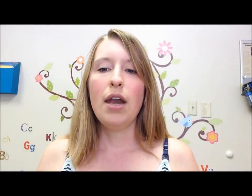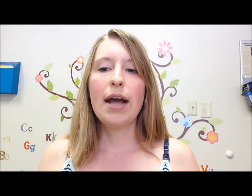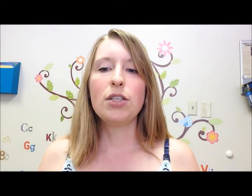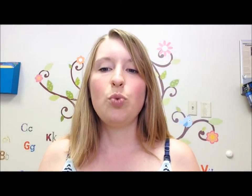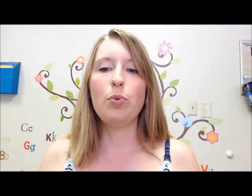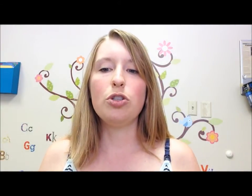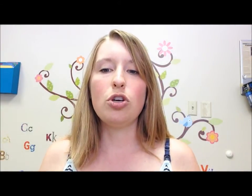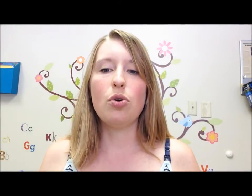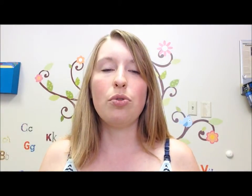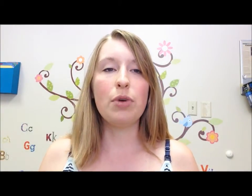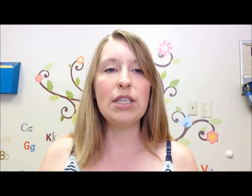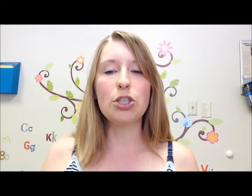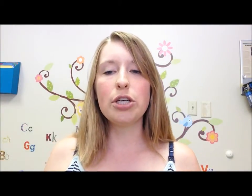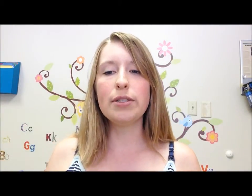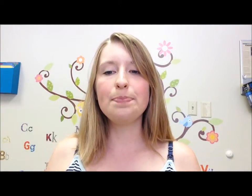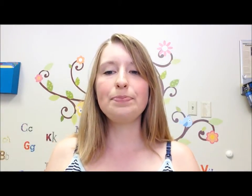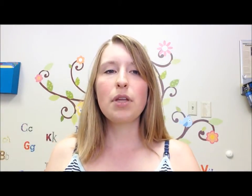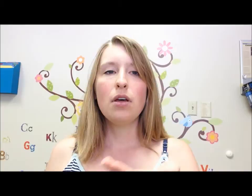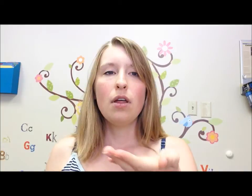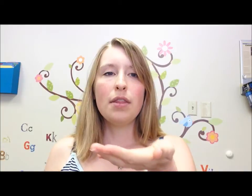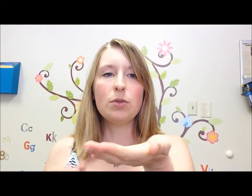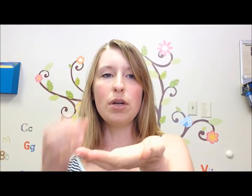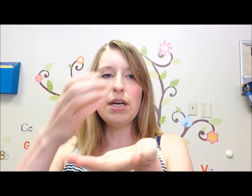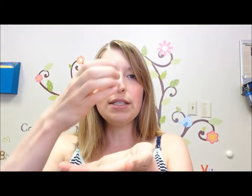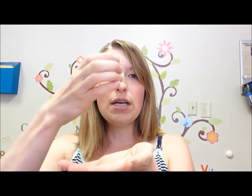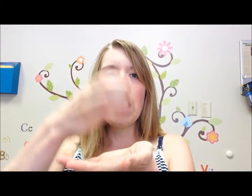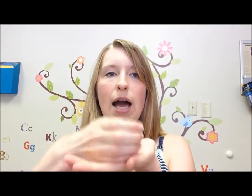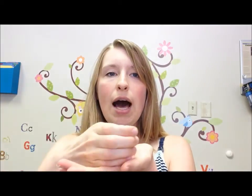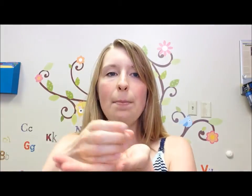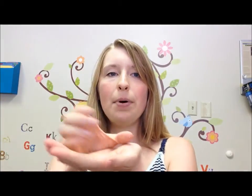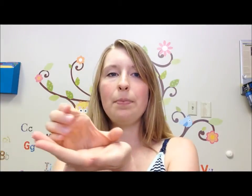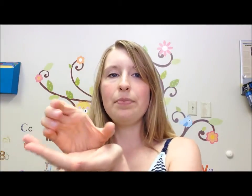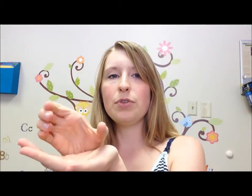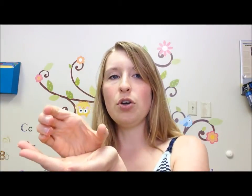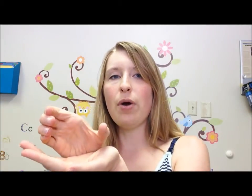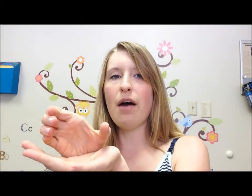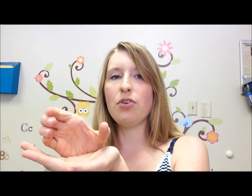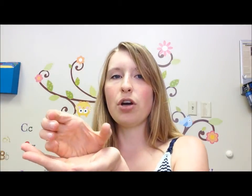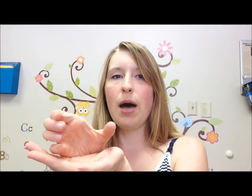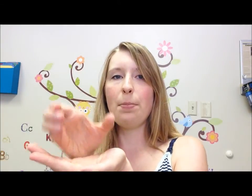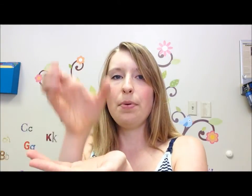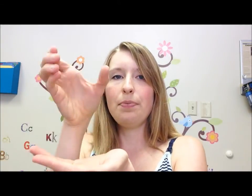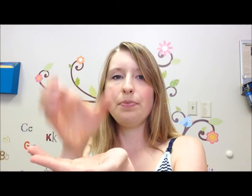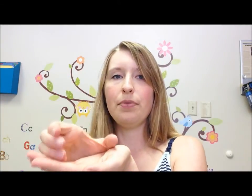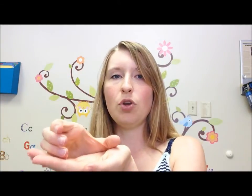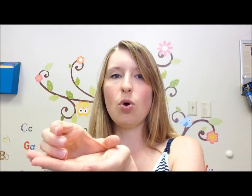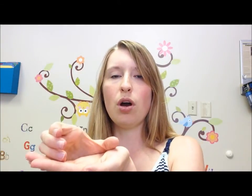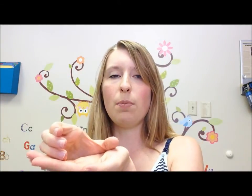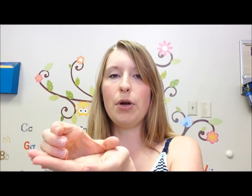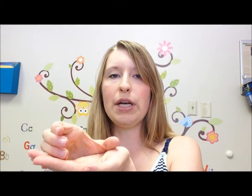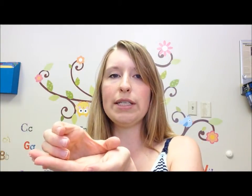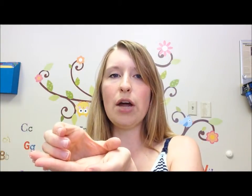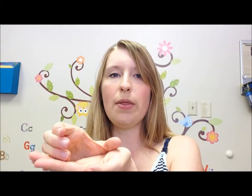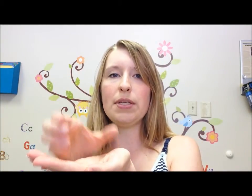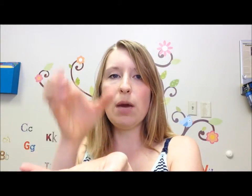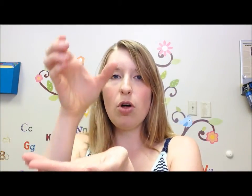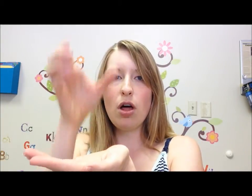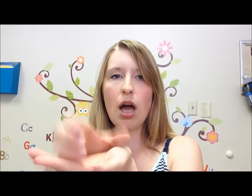Next, we will do 3 dishes. This one is cup. So you have your cup, and you're putting it down on the table.